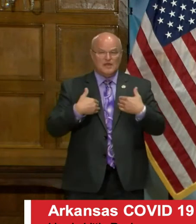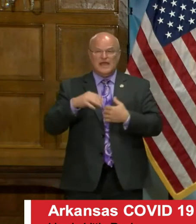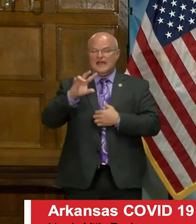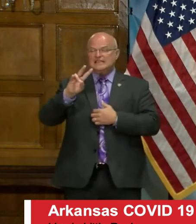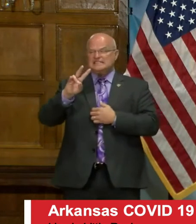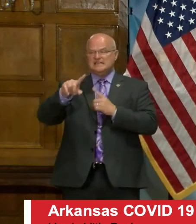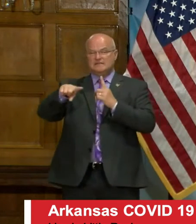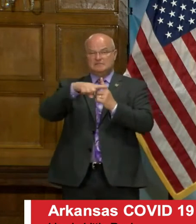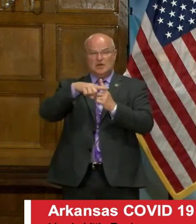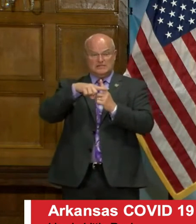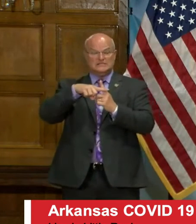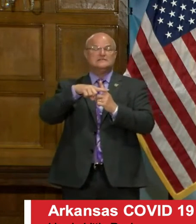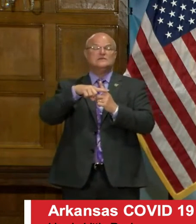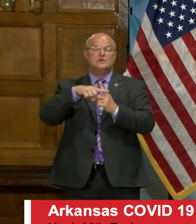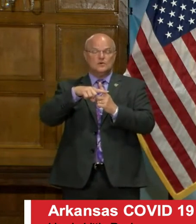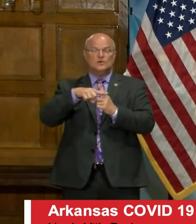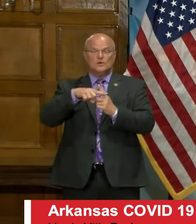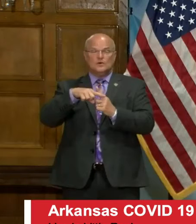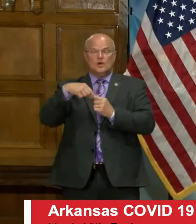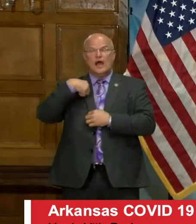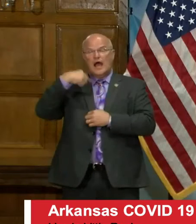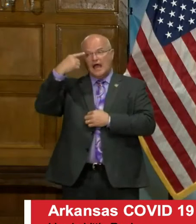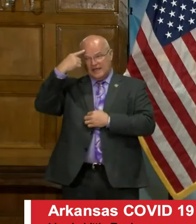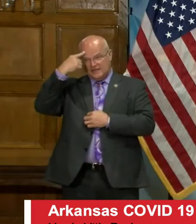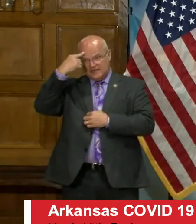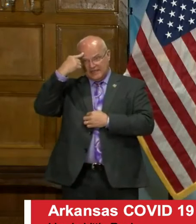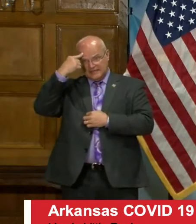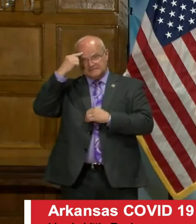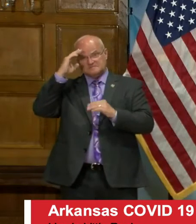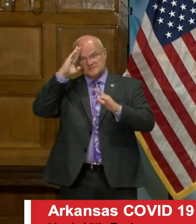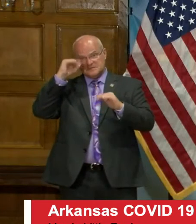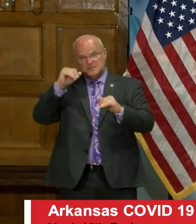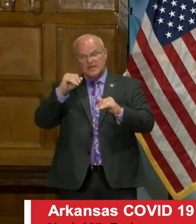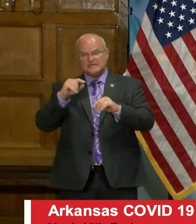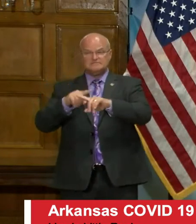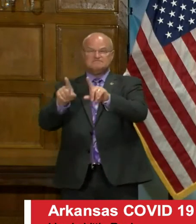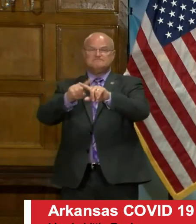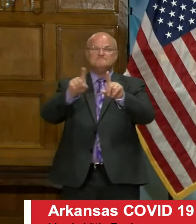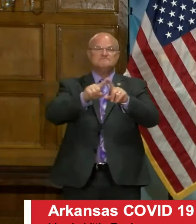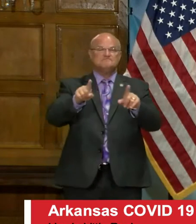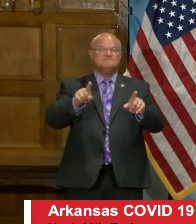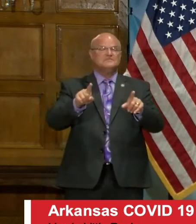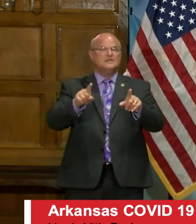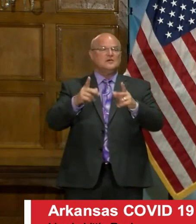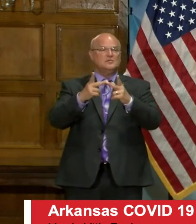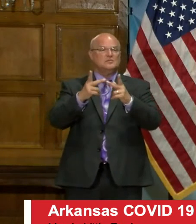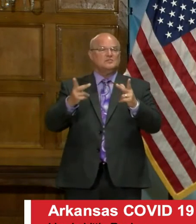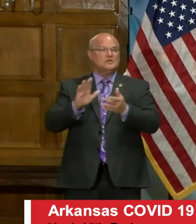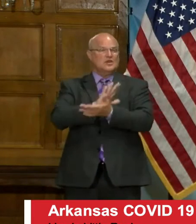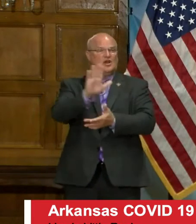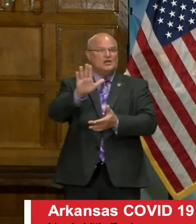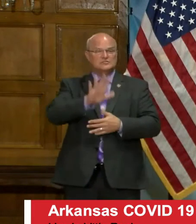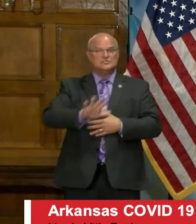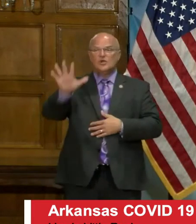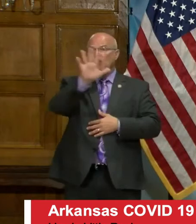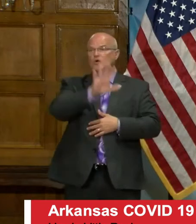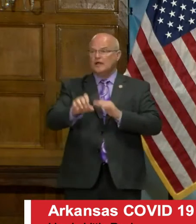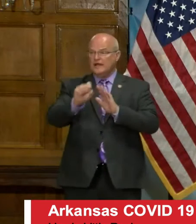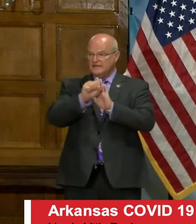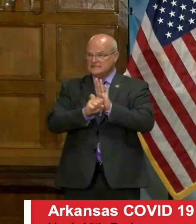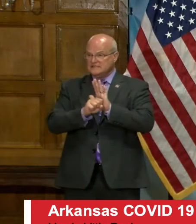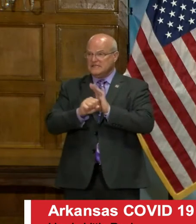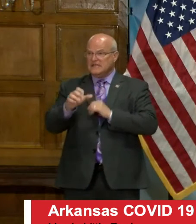7 positives. That I think is going to be expected in multiple campuses across the state,